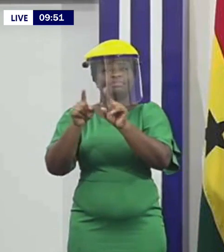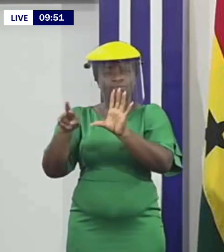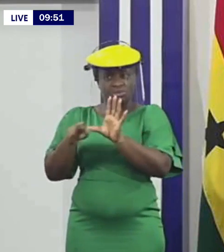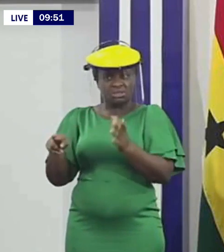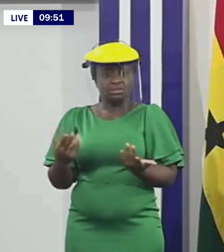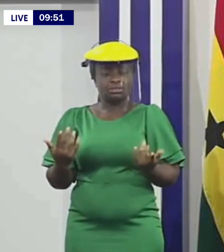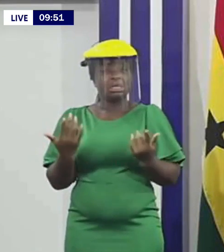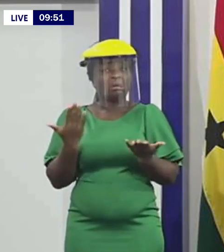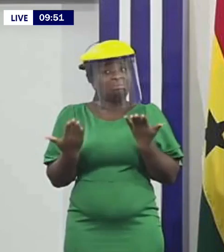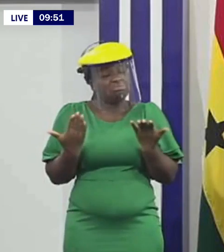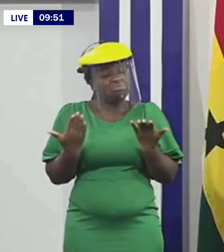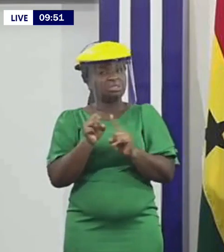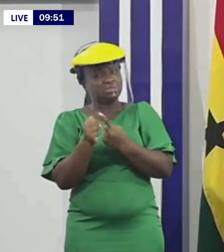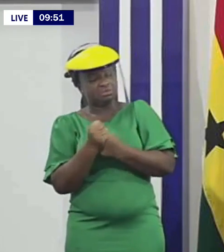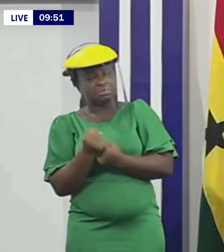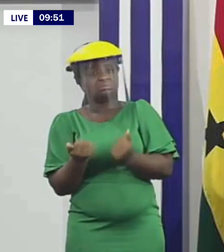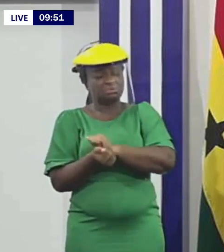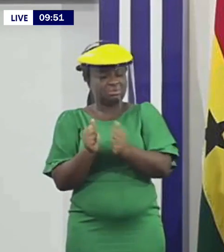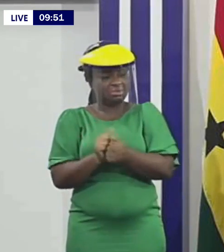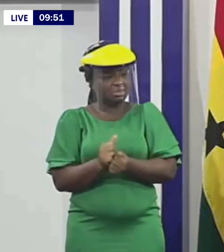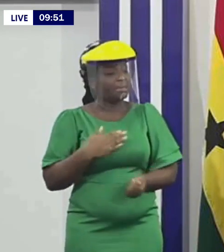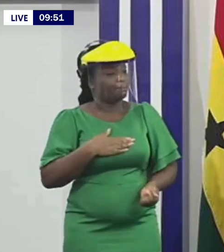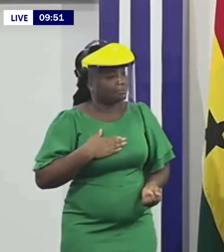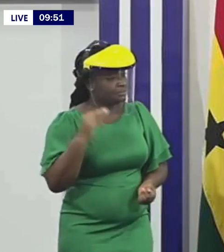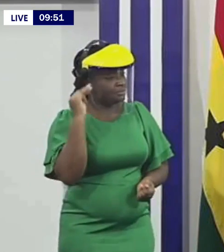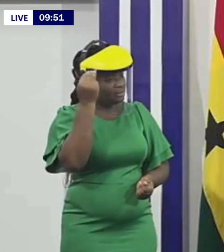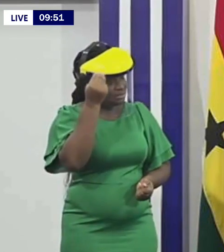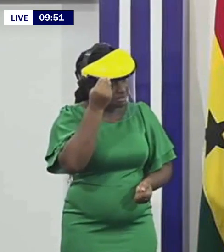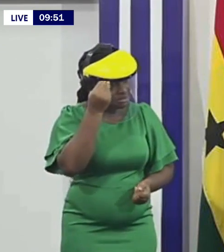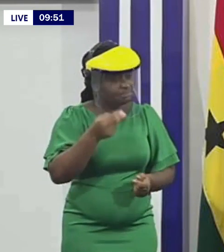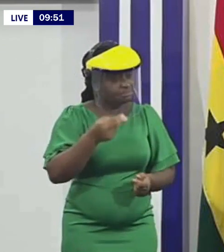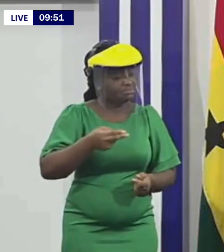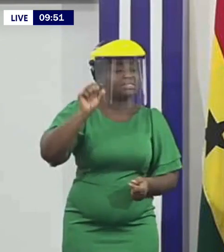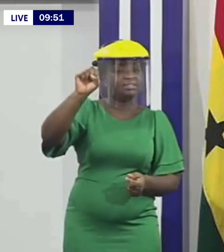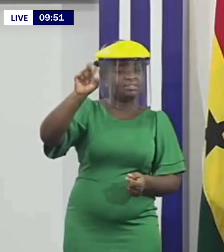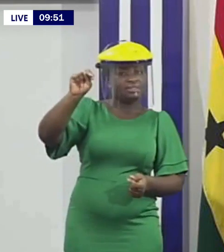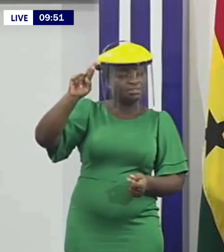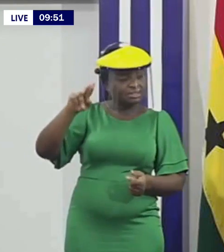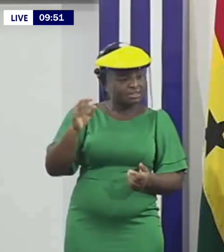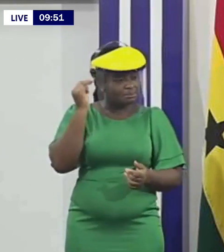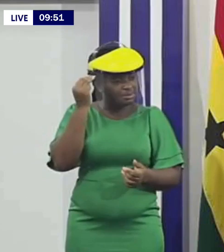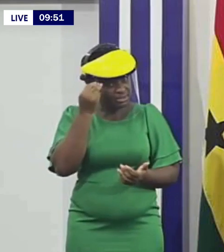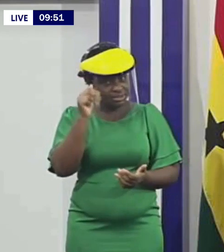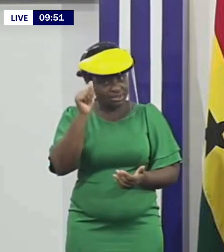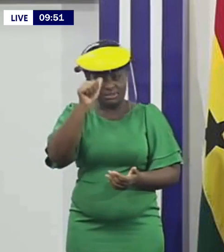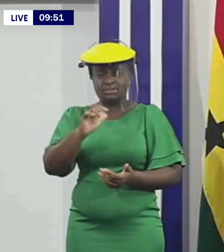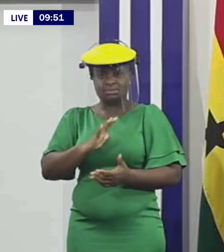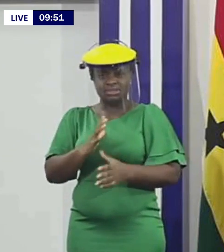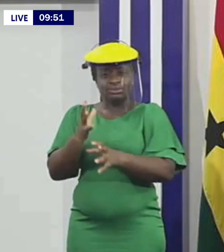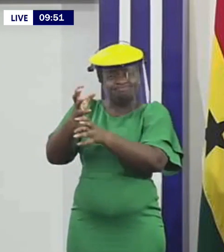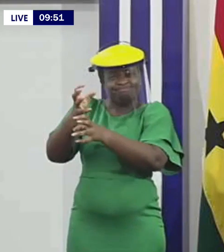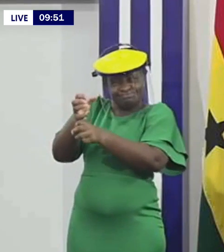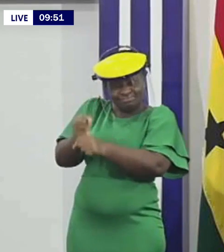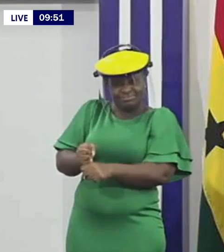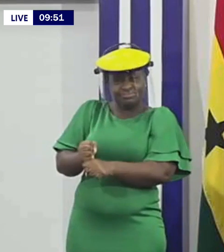situation may change. Honorable Minister, Honorable Senior Minister, distinguished ladies and gentlemen, I will summarize and